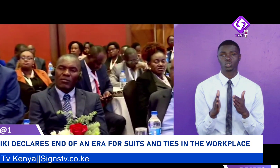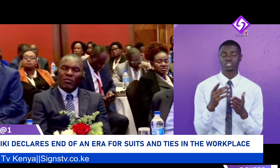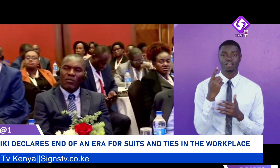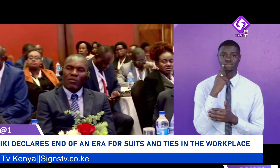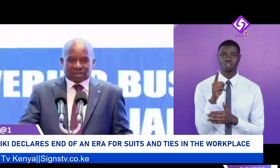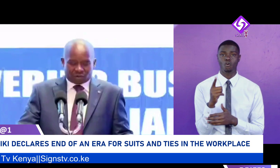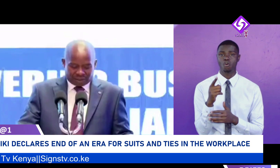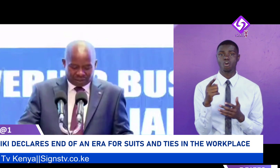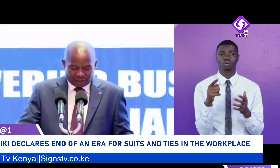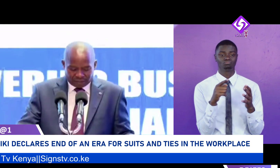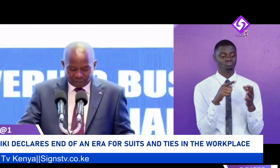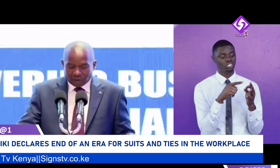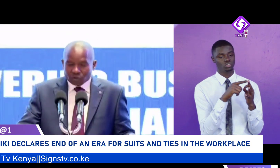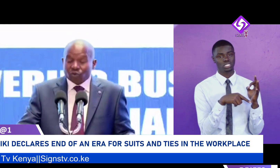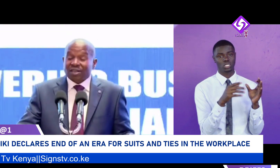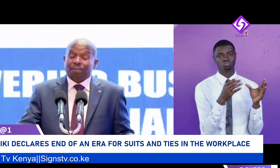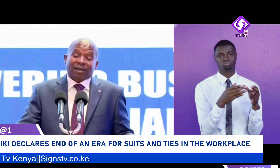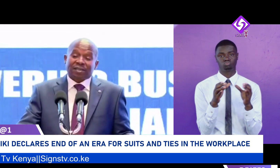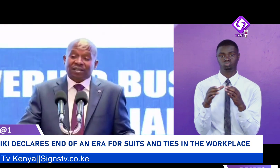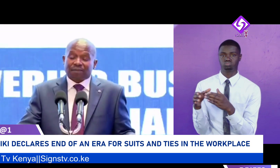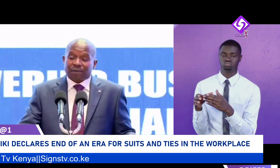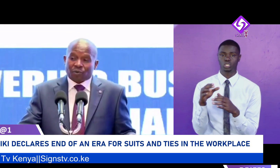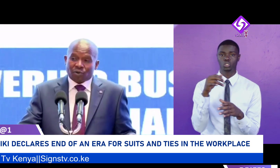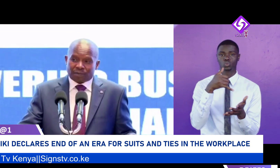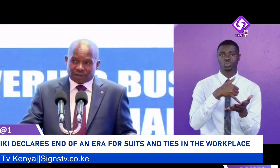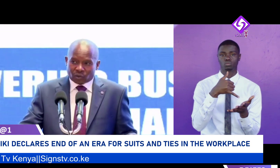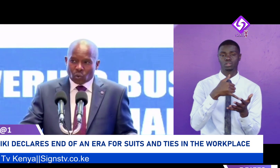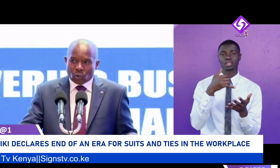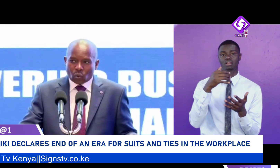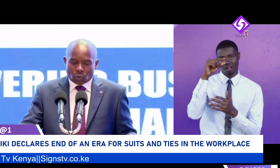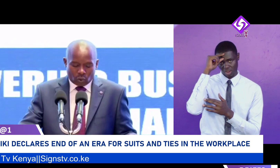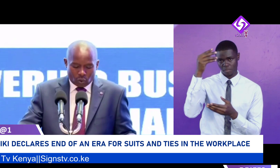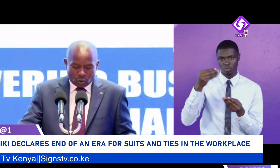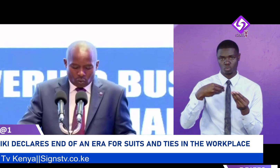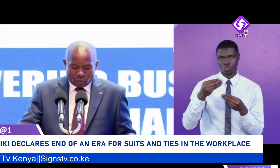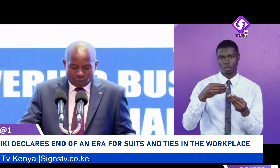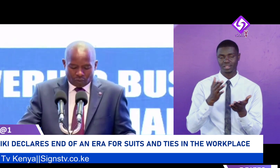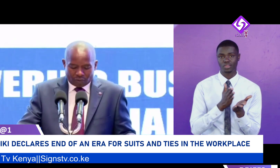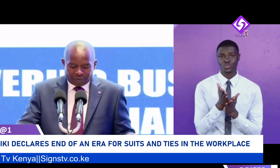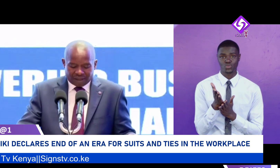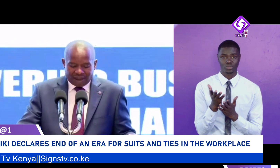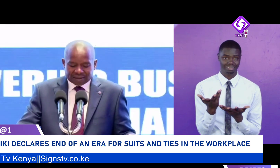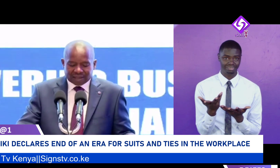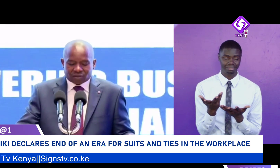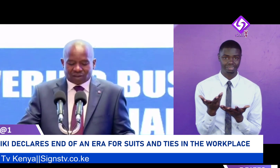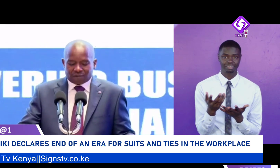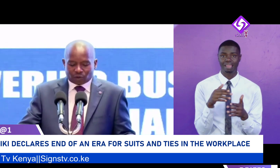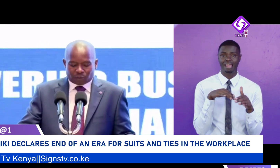these categories to take part in government procurement through the Access to Government